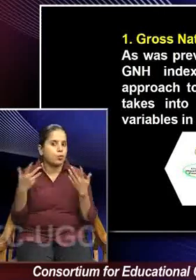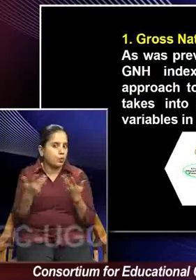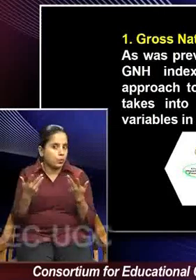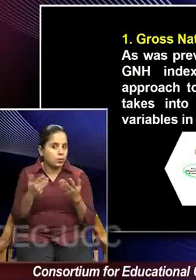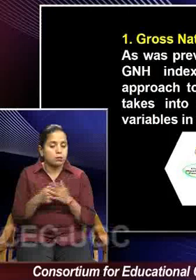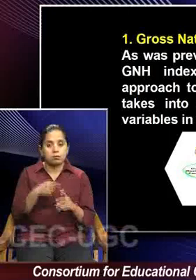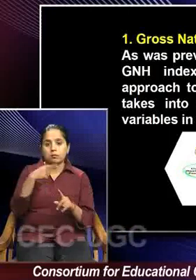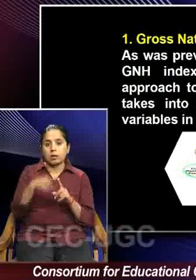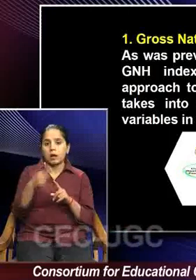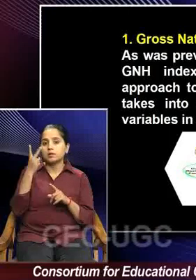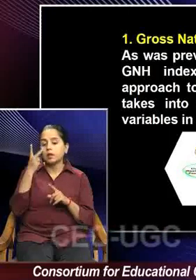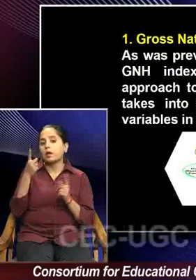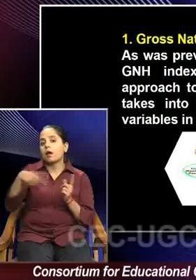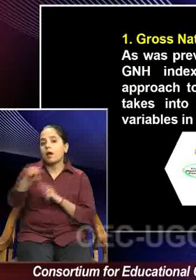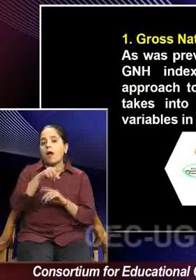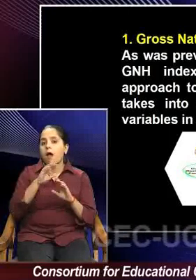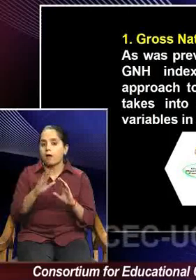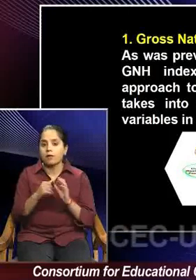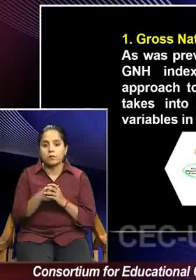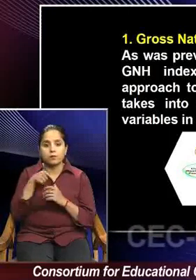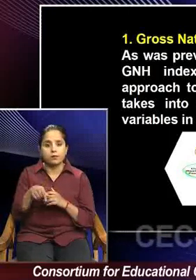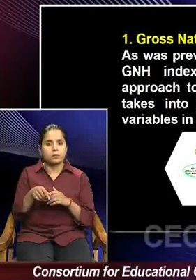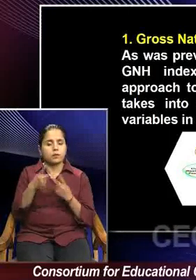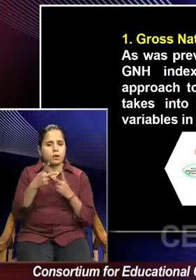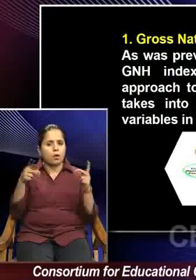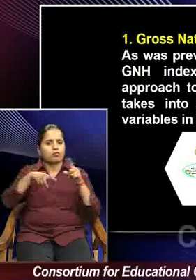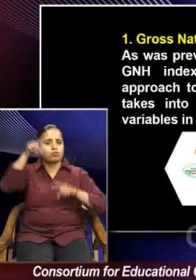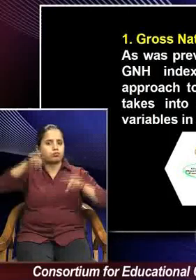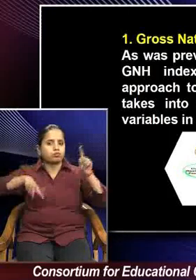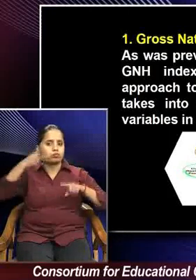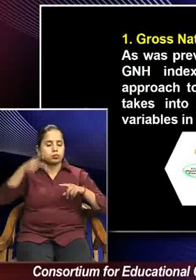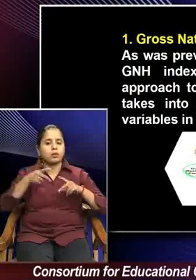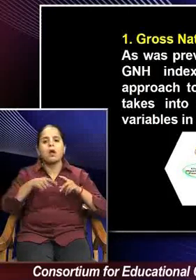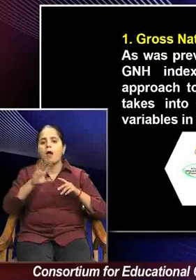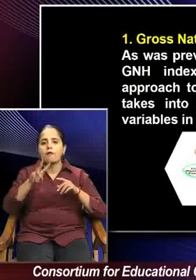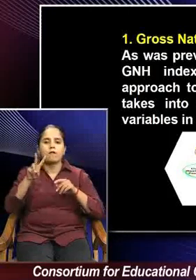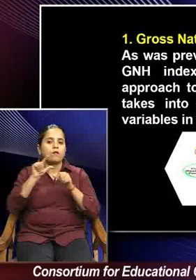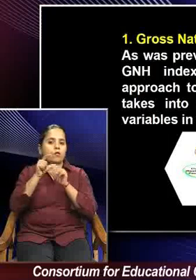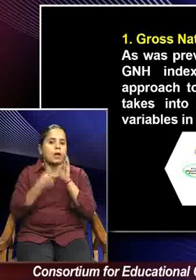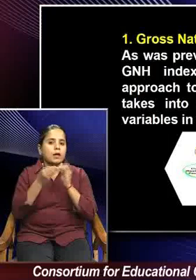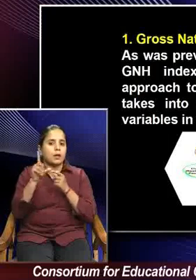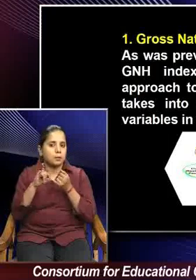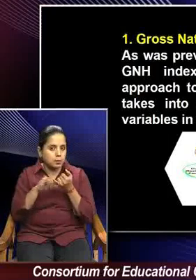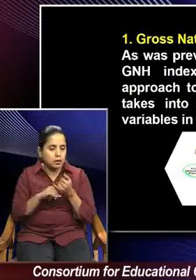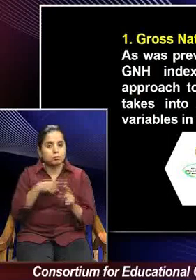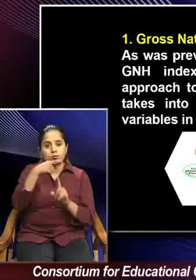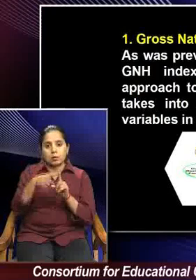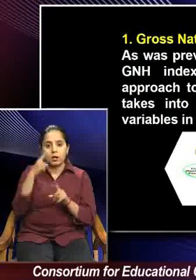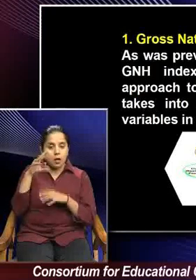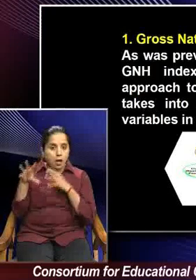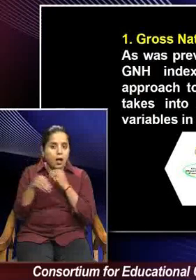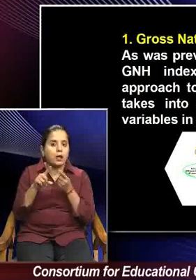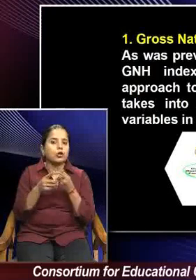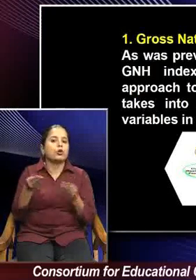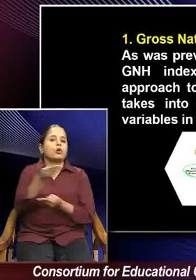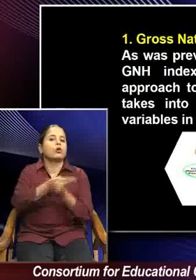and takes into account a wide range of variables in addition to the